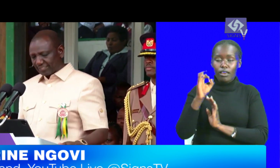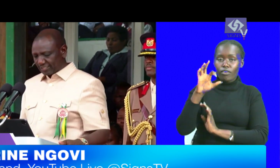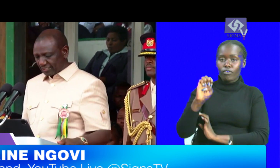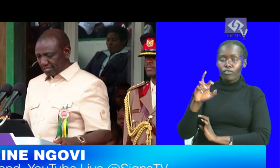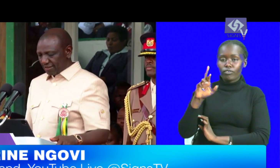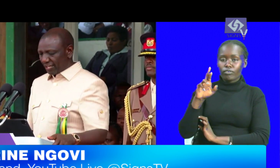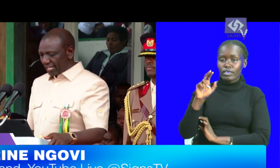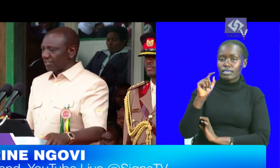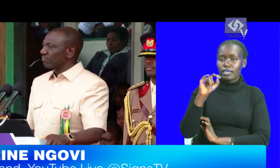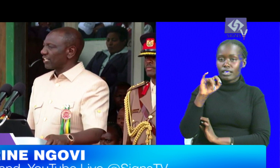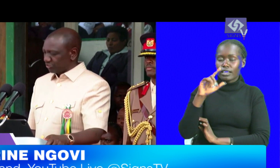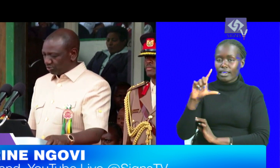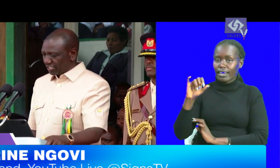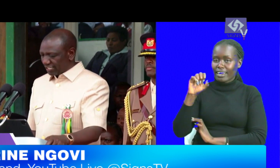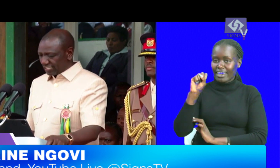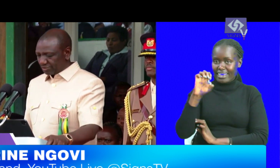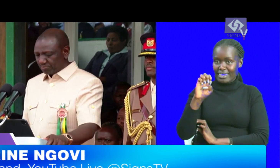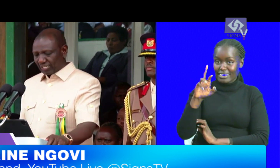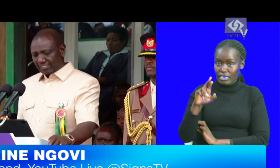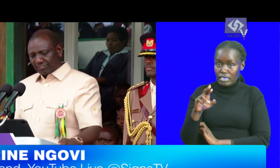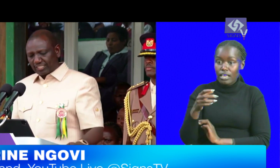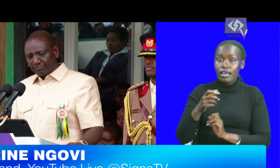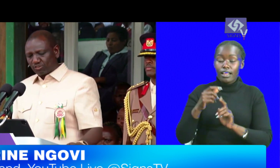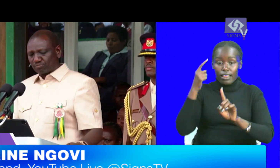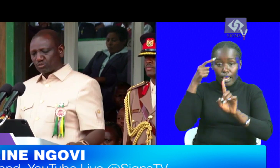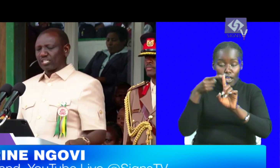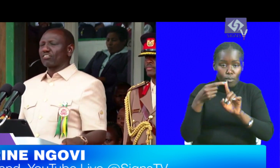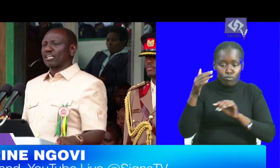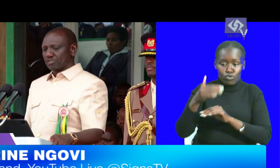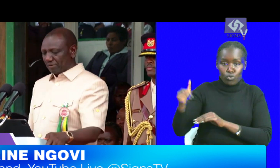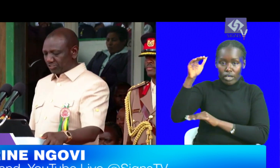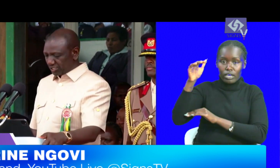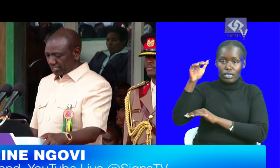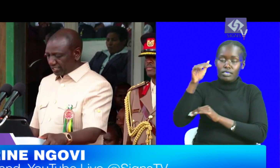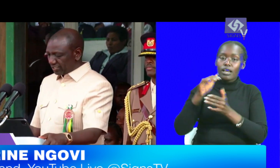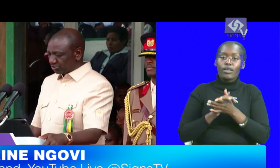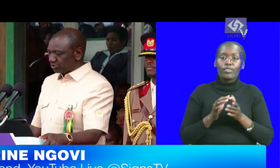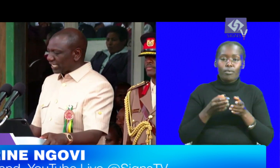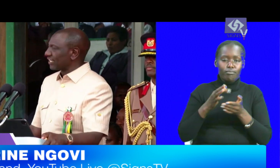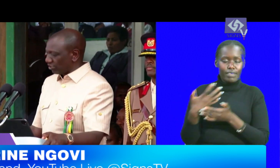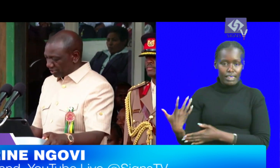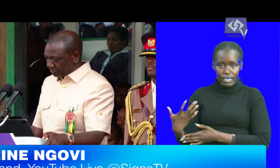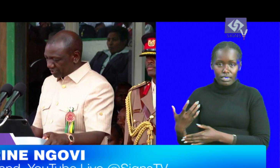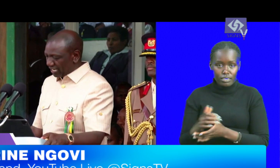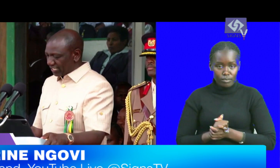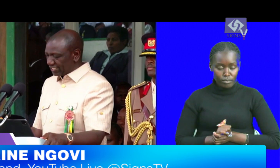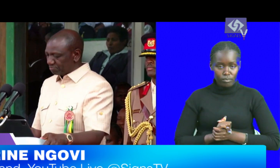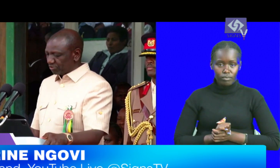prices. The aim is to increase productivity from 2 kilograms per tree to 10 kilograms and raise